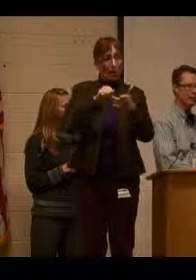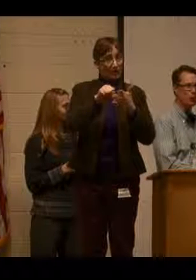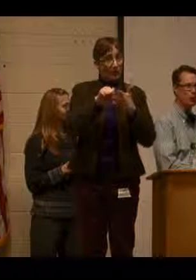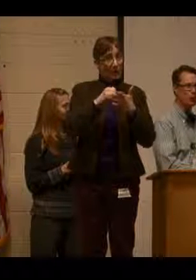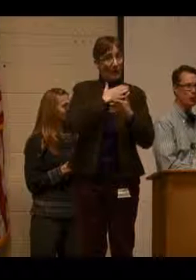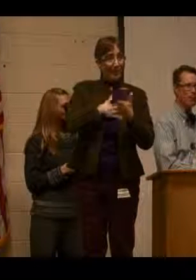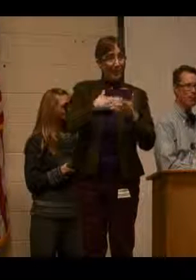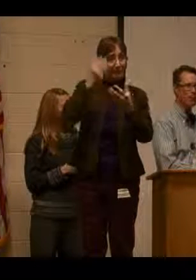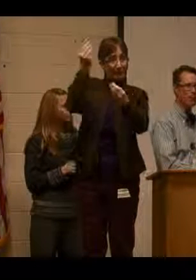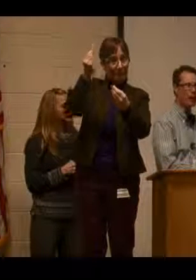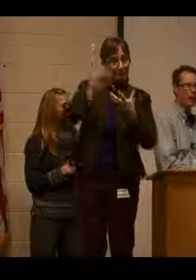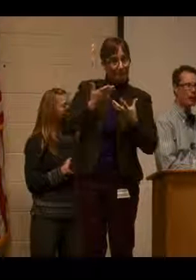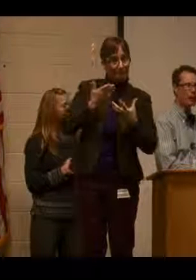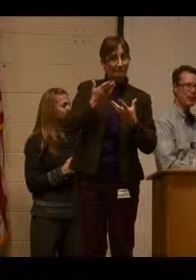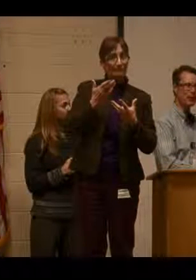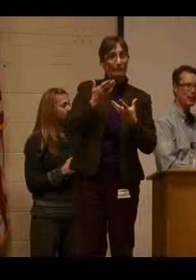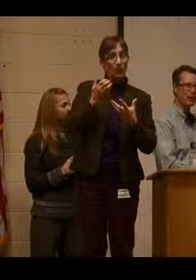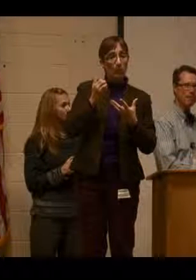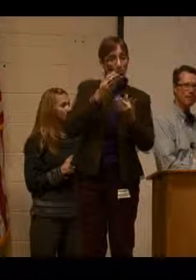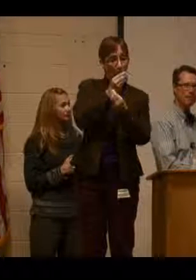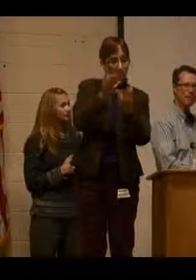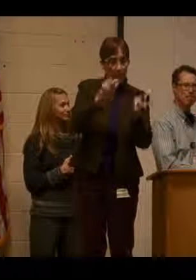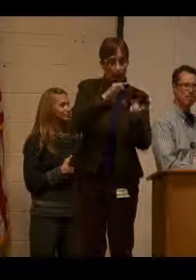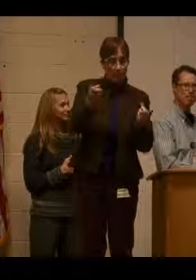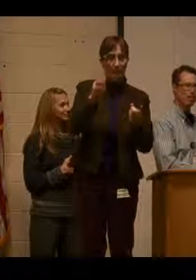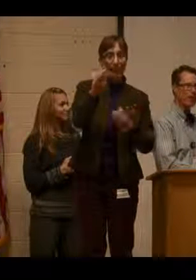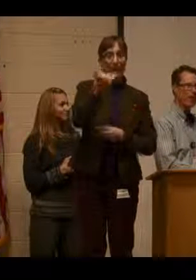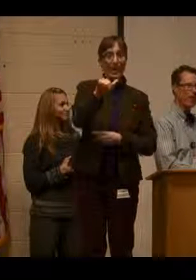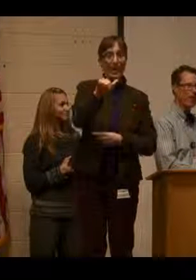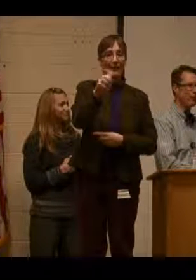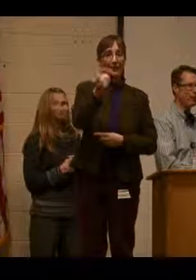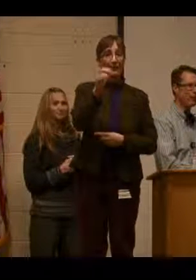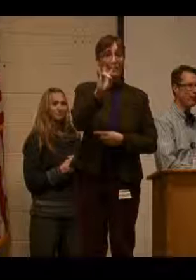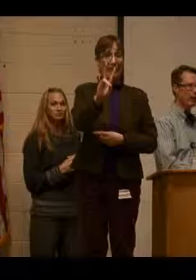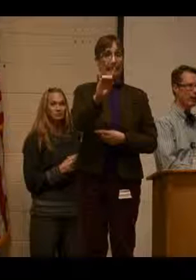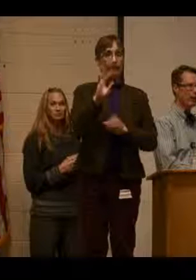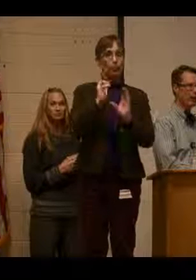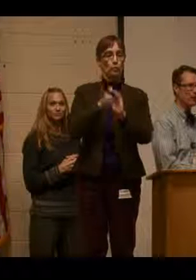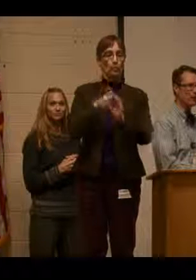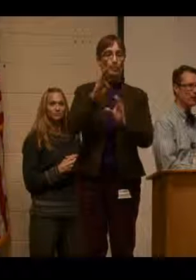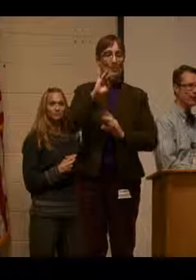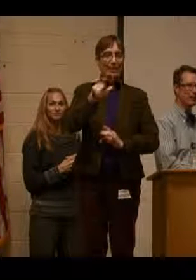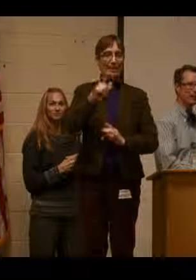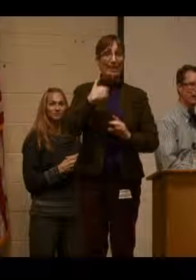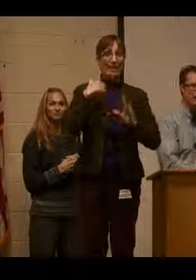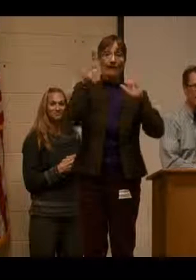17th. Have a fabulous evening. Good night.